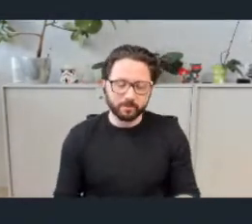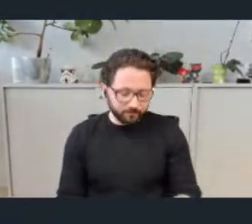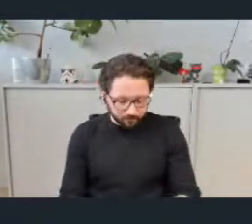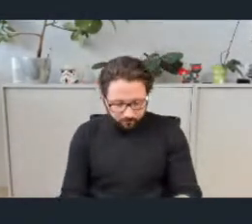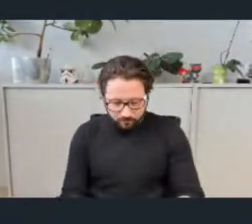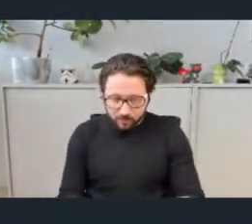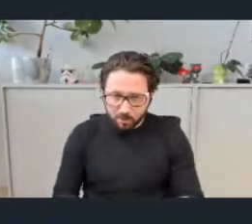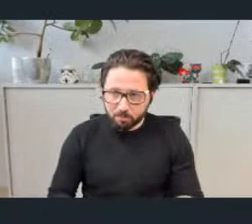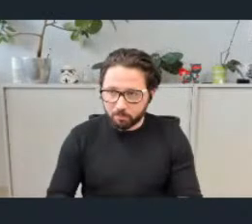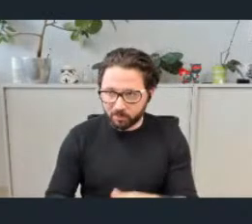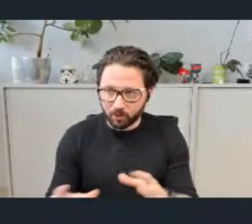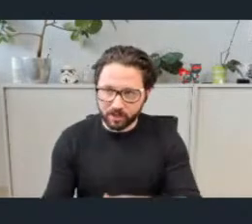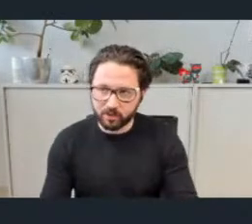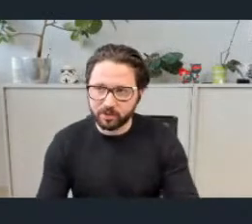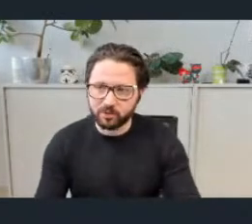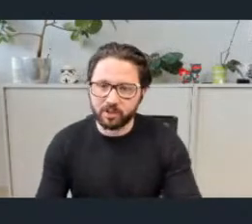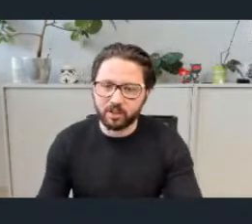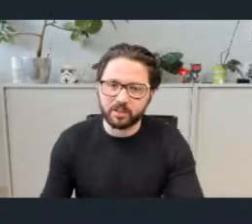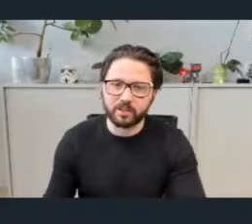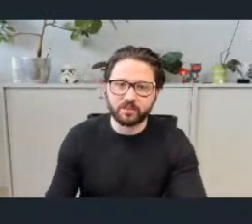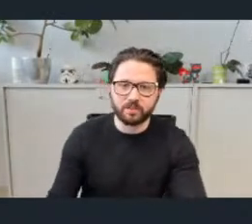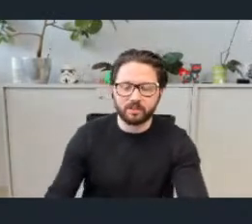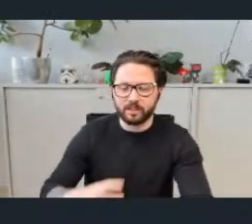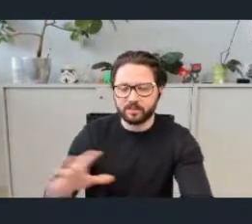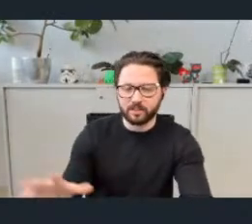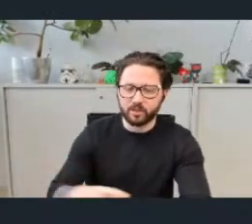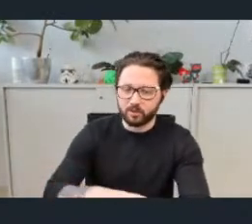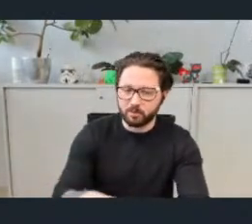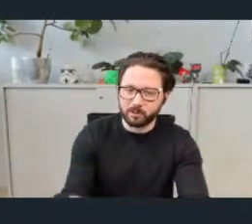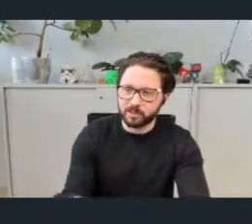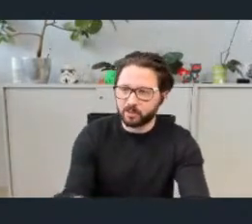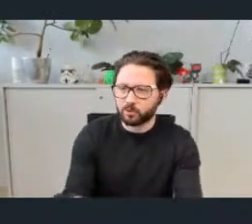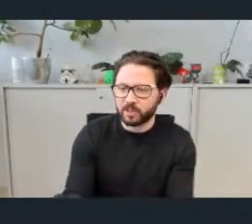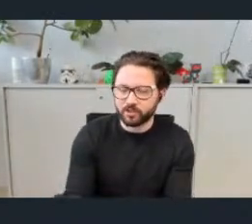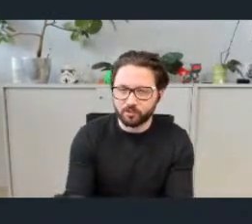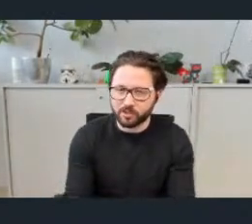looks. So before I go into the architecture and later